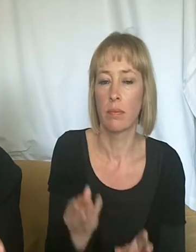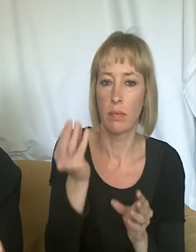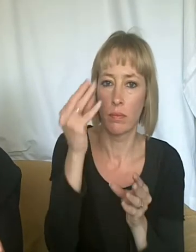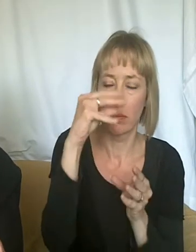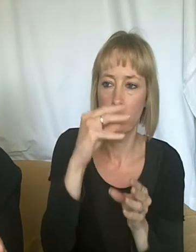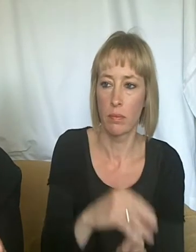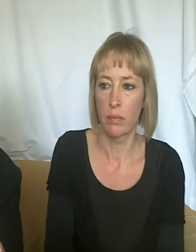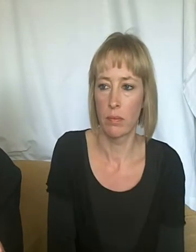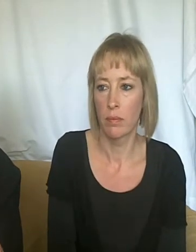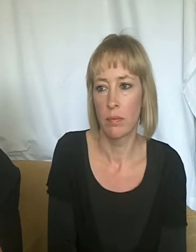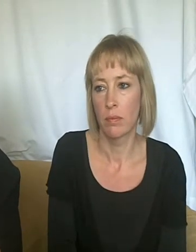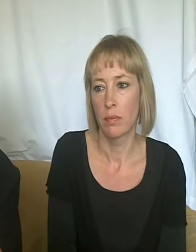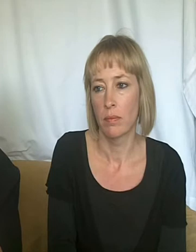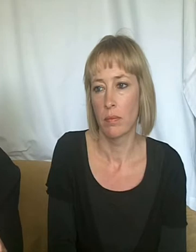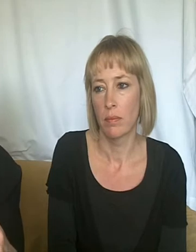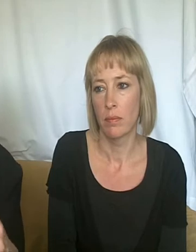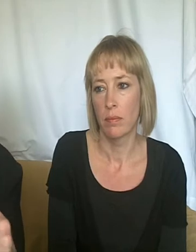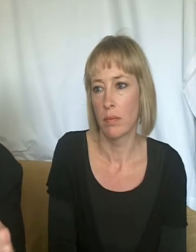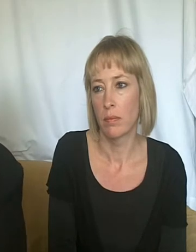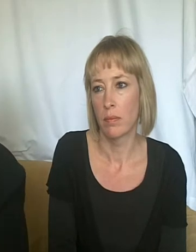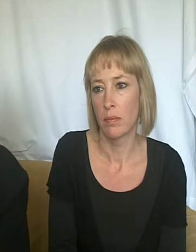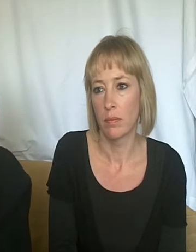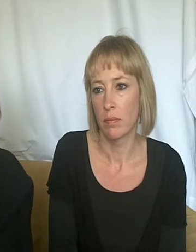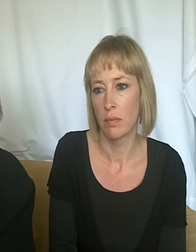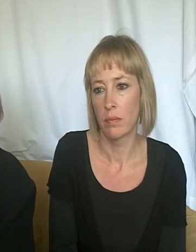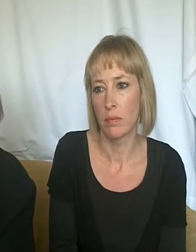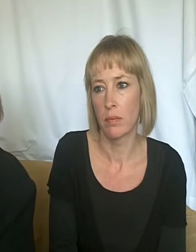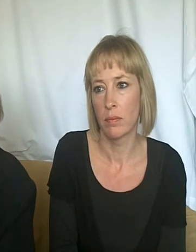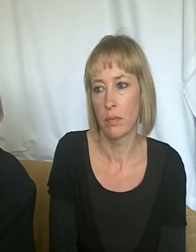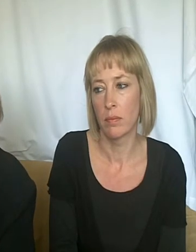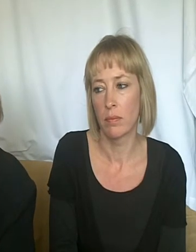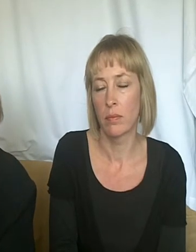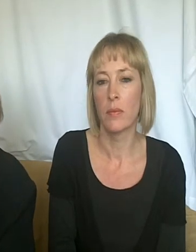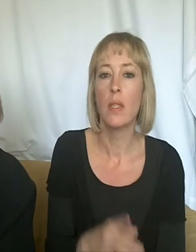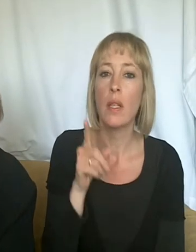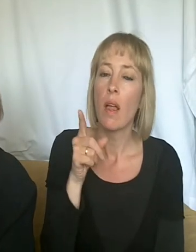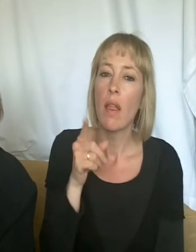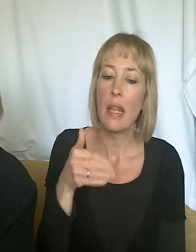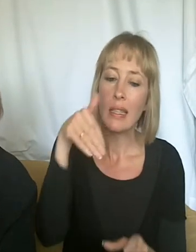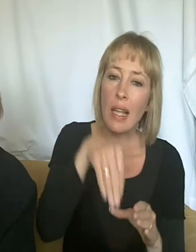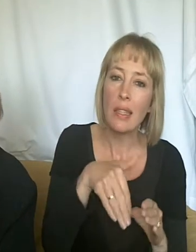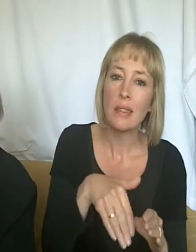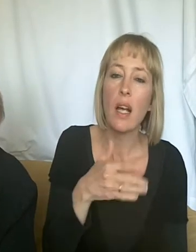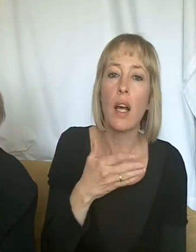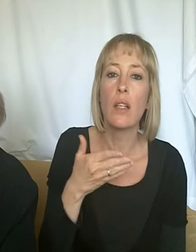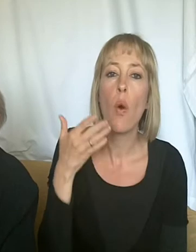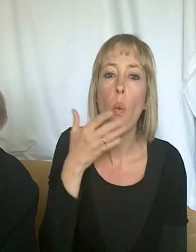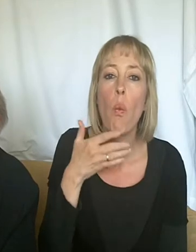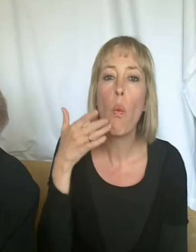on the end, and then I put it in warm water, and